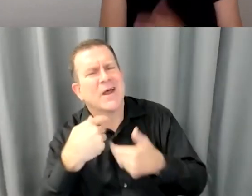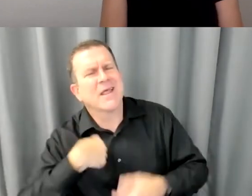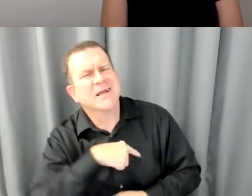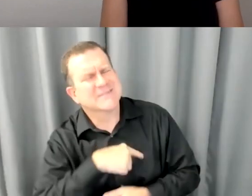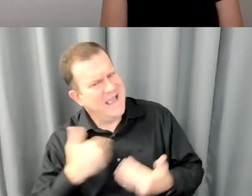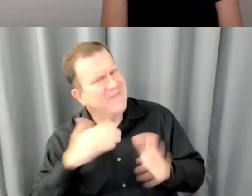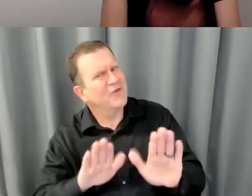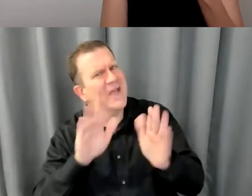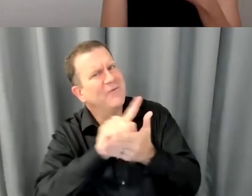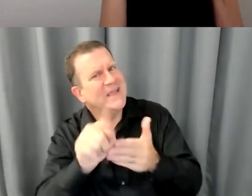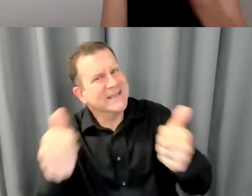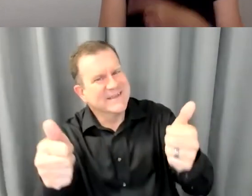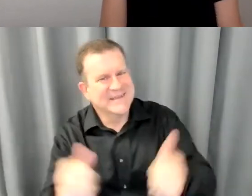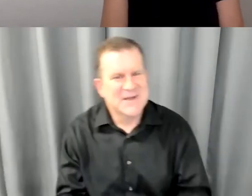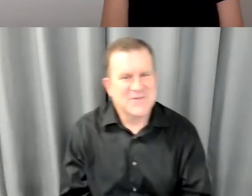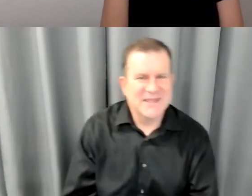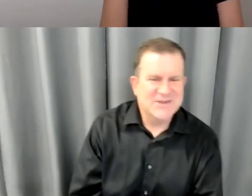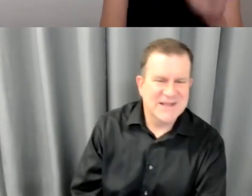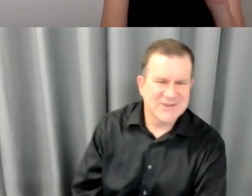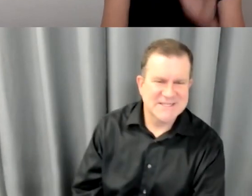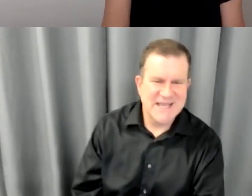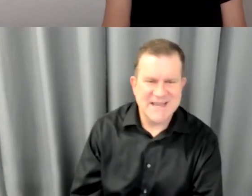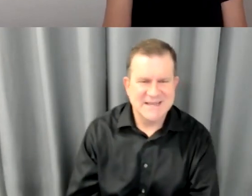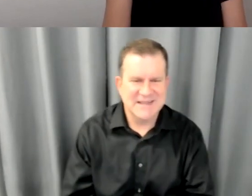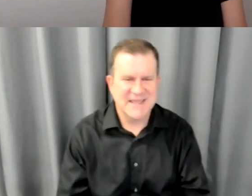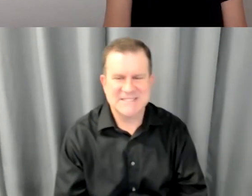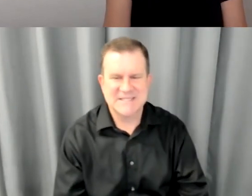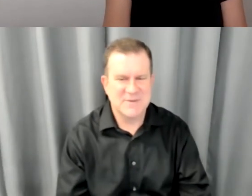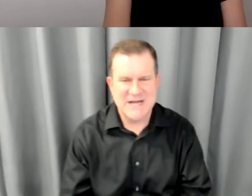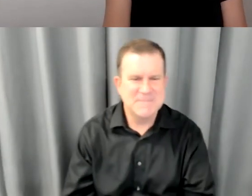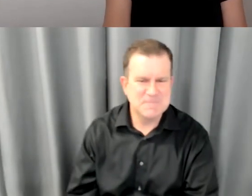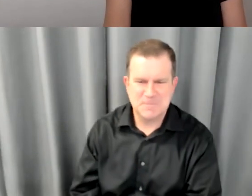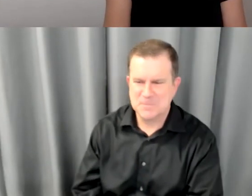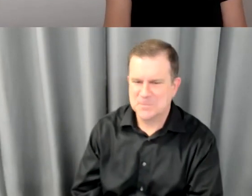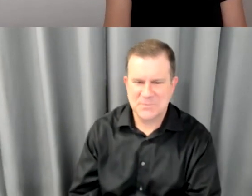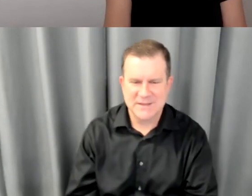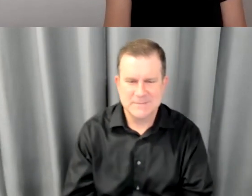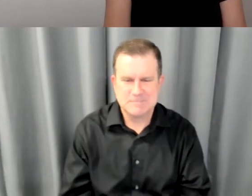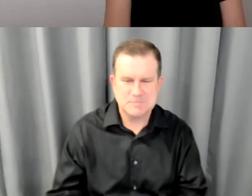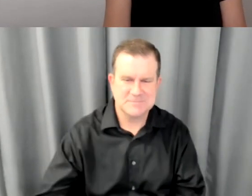great week. Thank you, and have a good day. Thanks. Bye-bye.